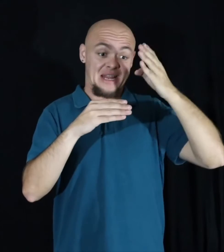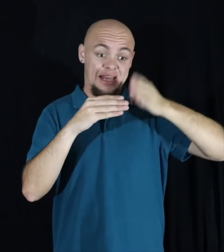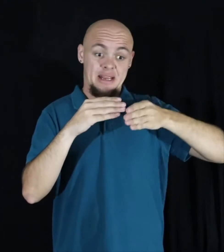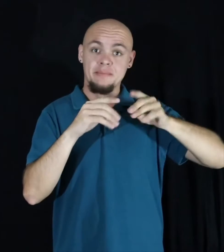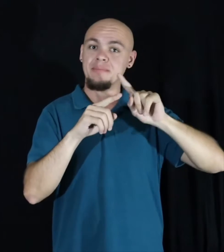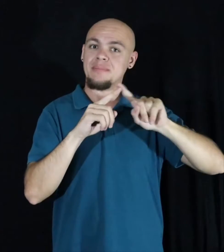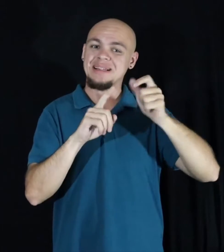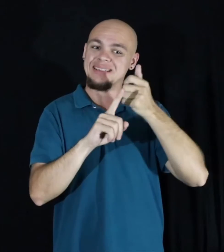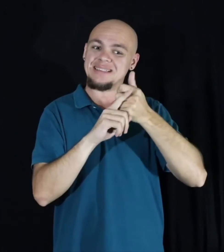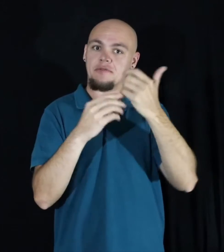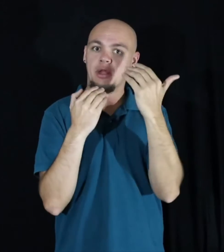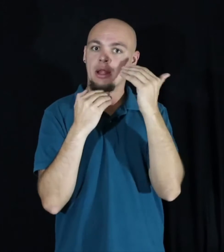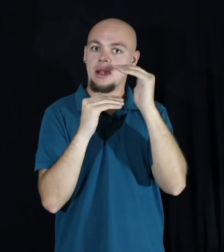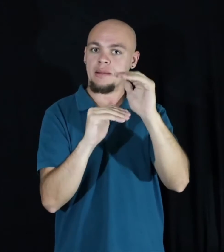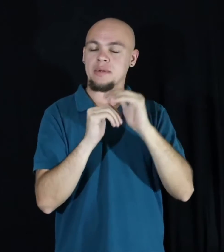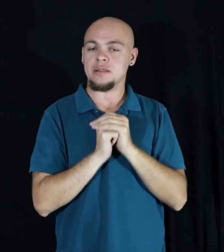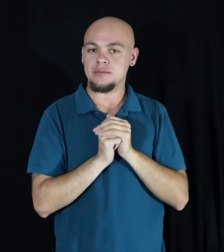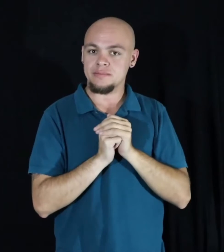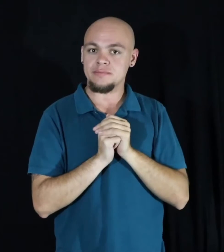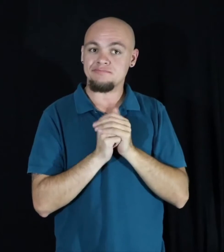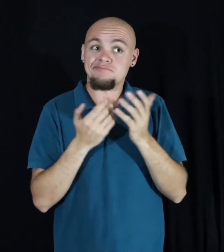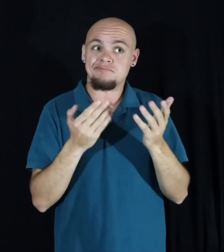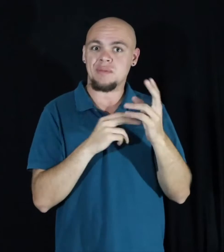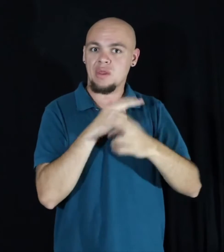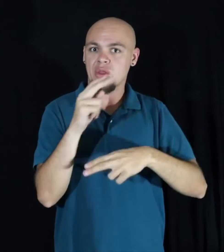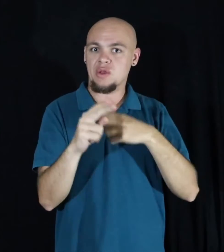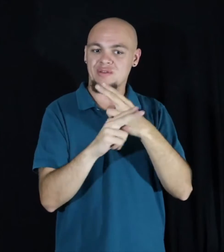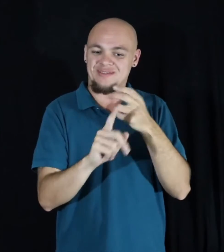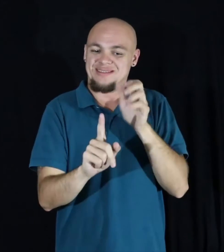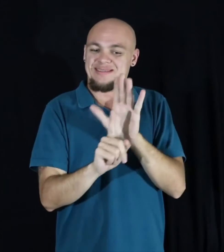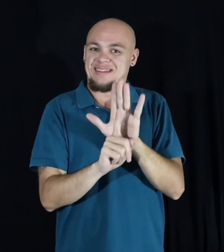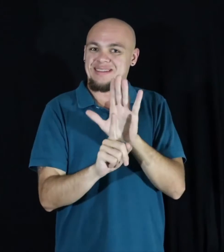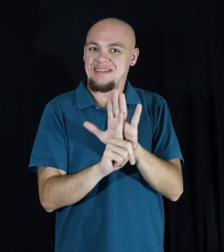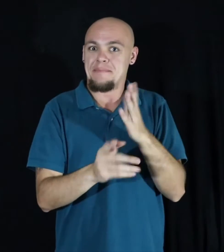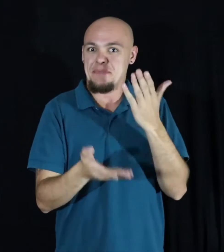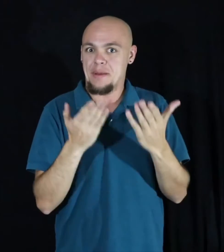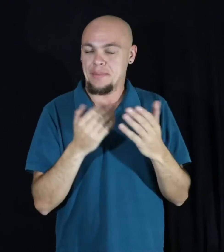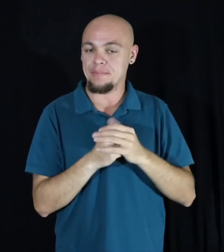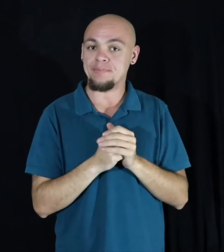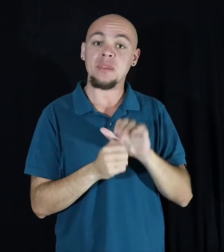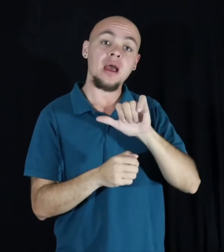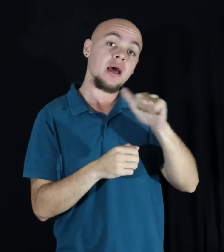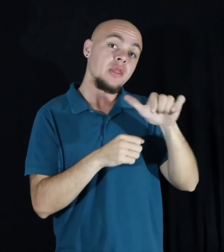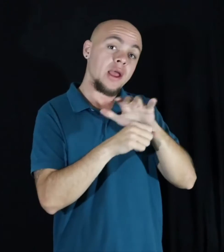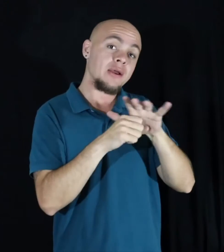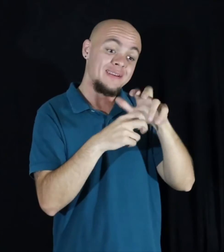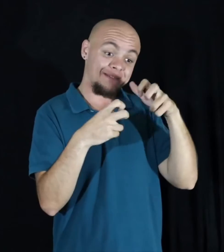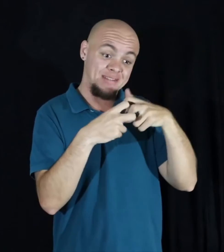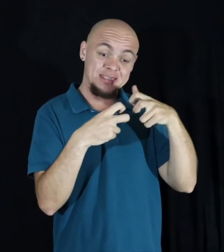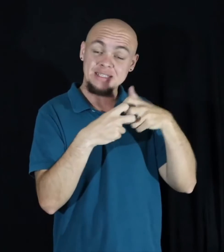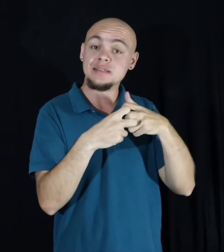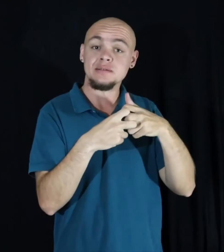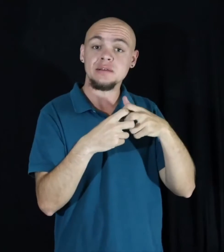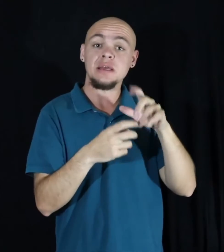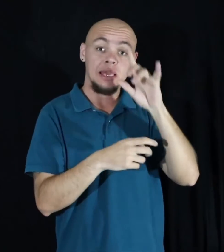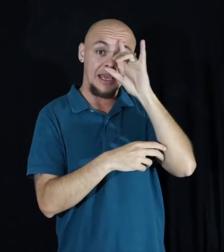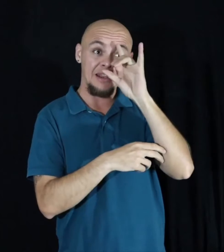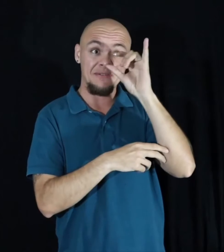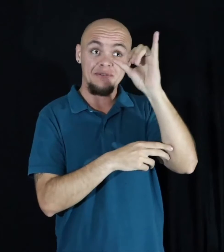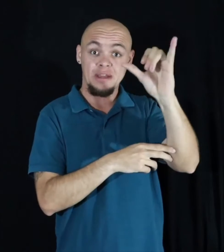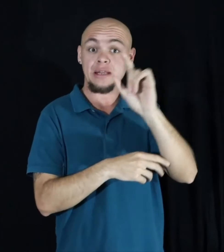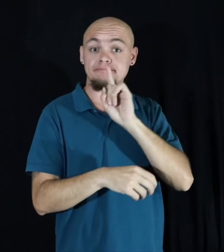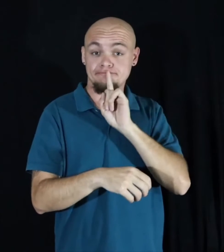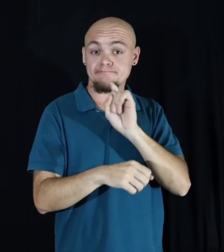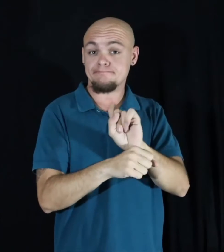finite. The universe may actually be like that. Now, there's another place in physics where we know that infinity actually does